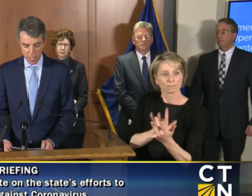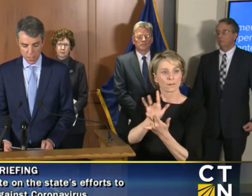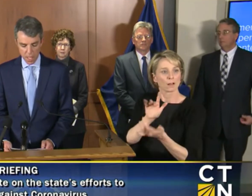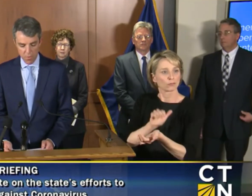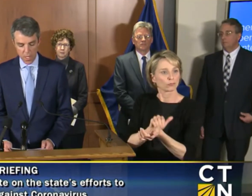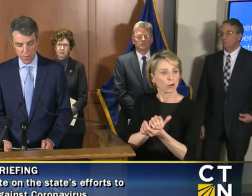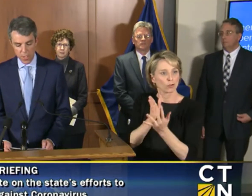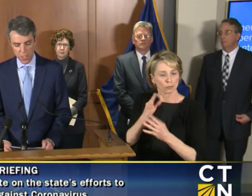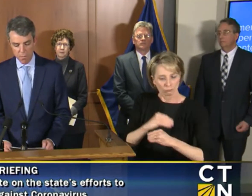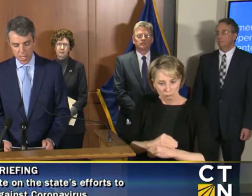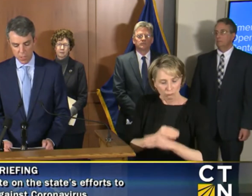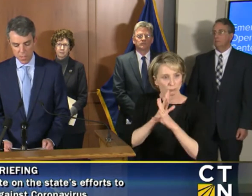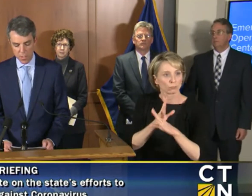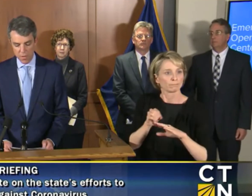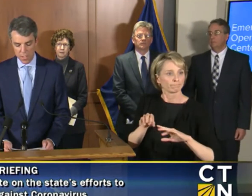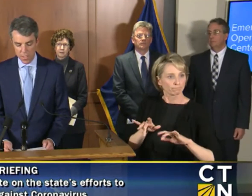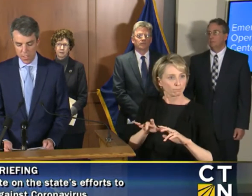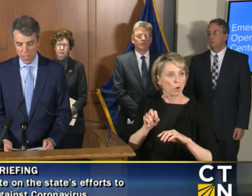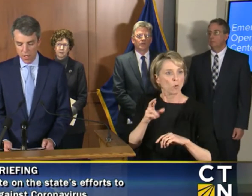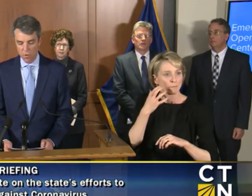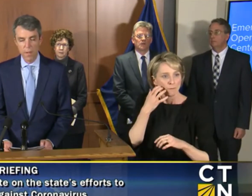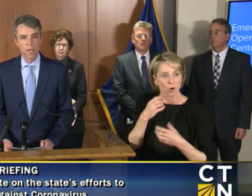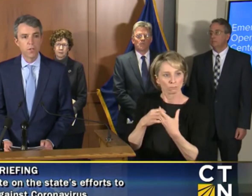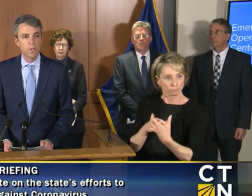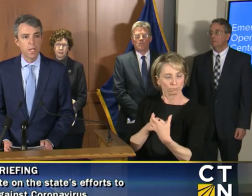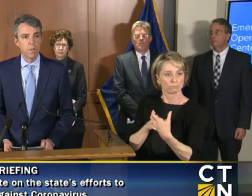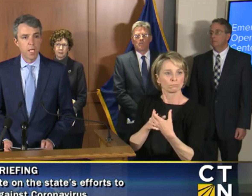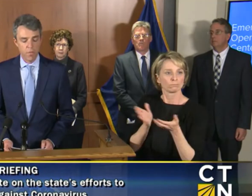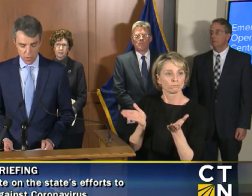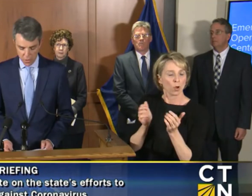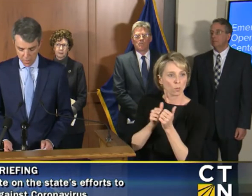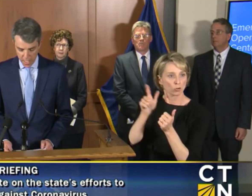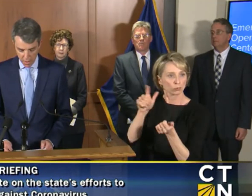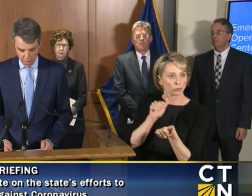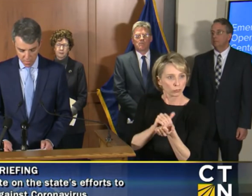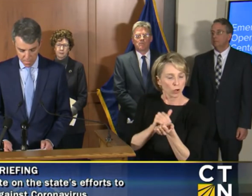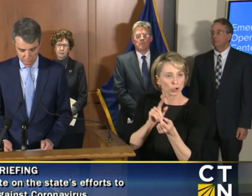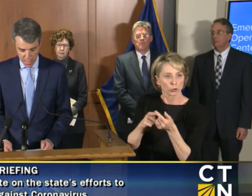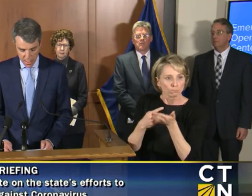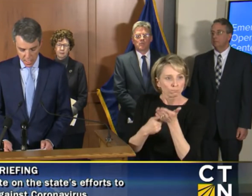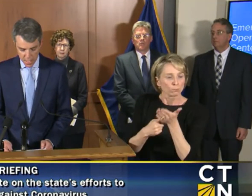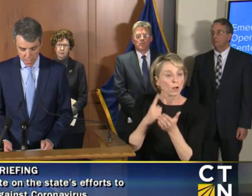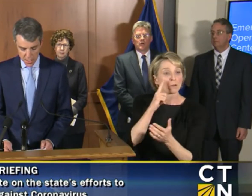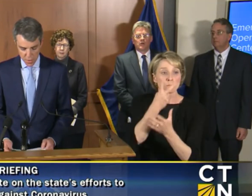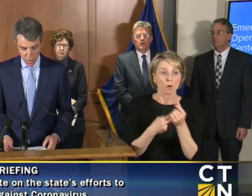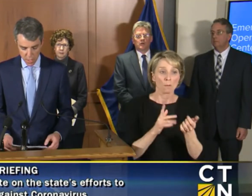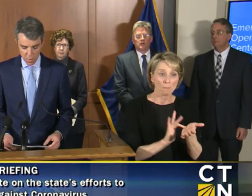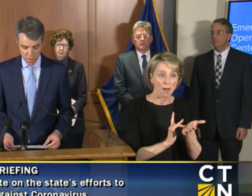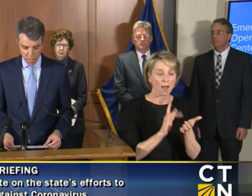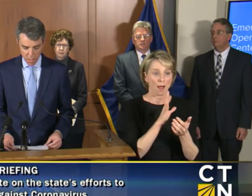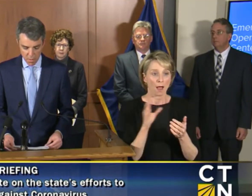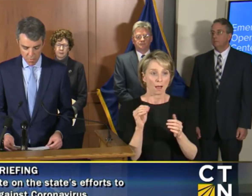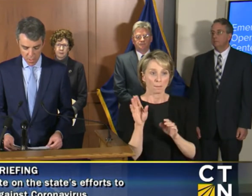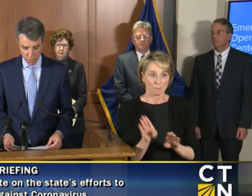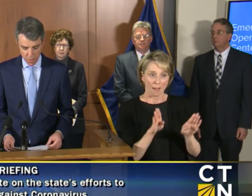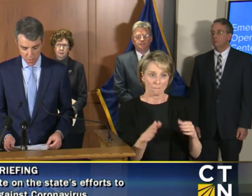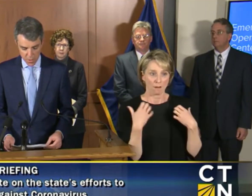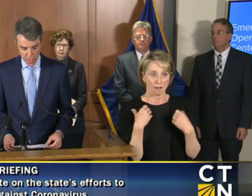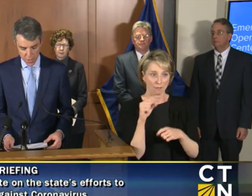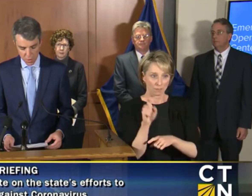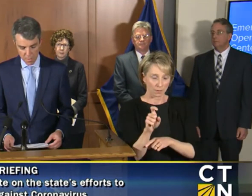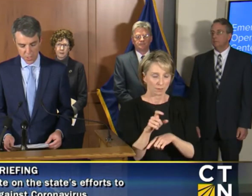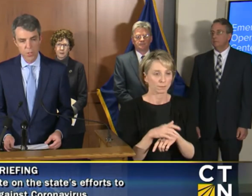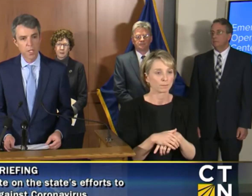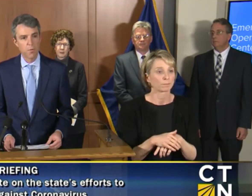primary care type evaluation and management services for medical and behavioral health. And DSS is working with our federal